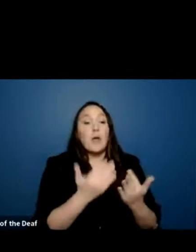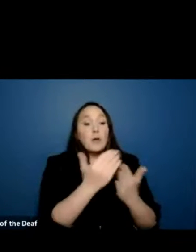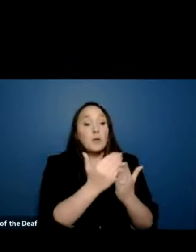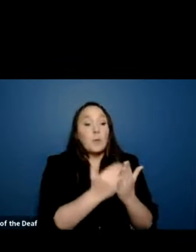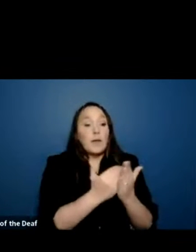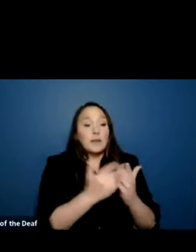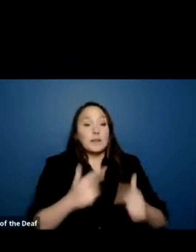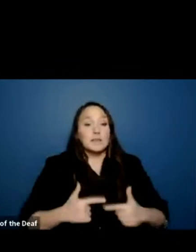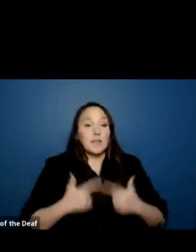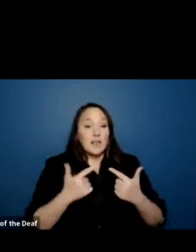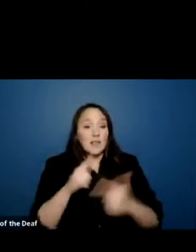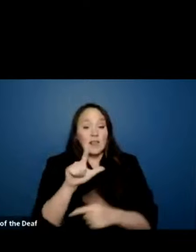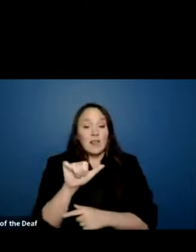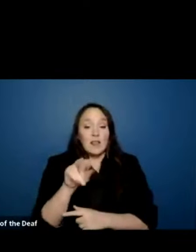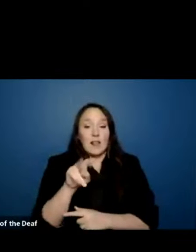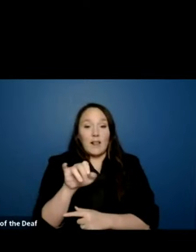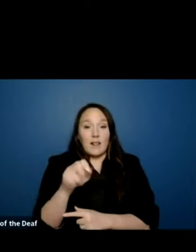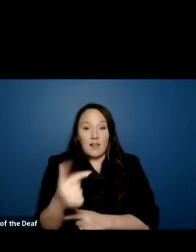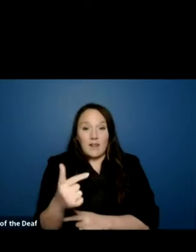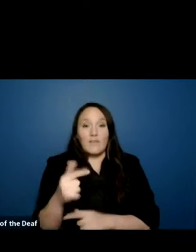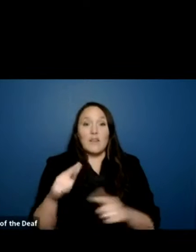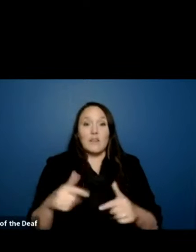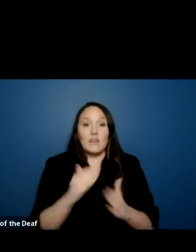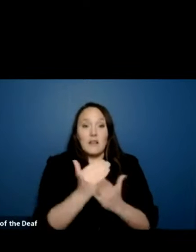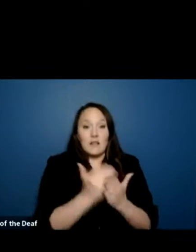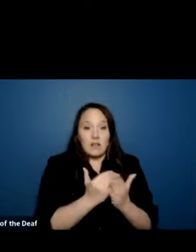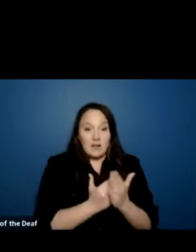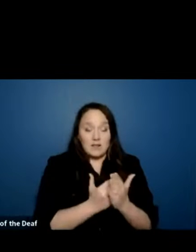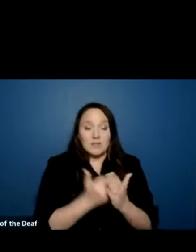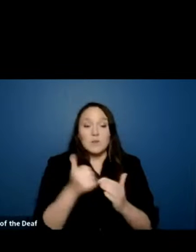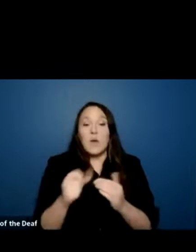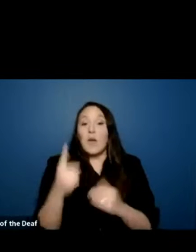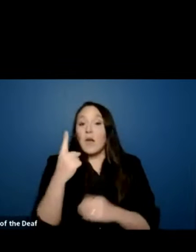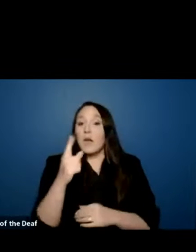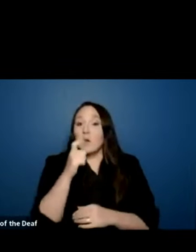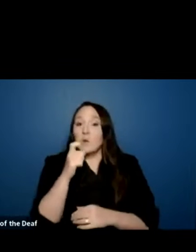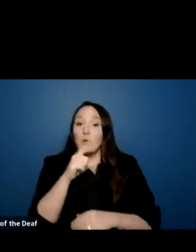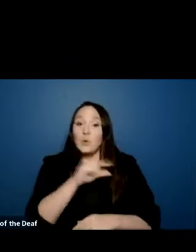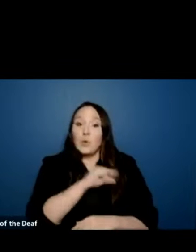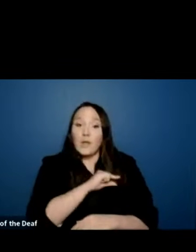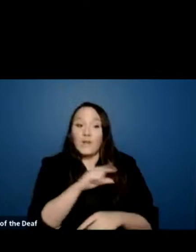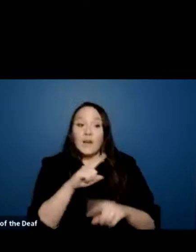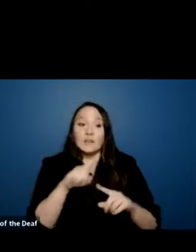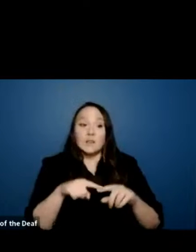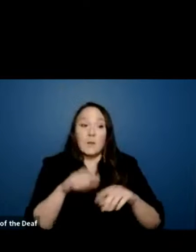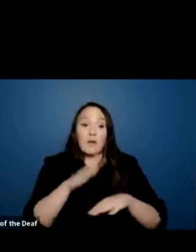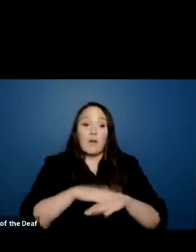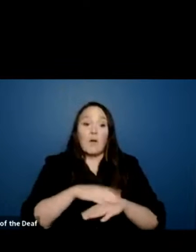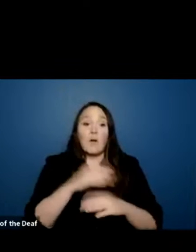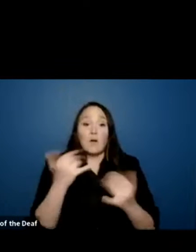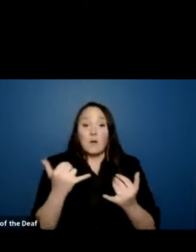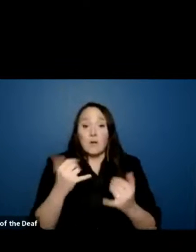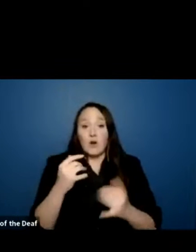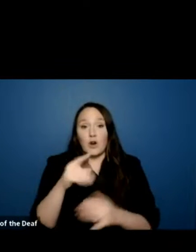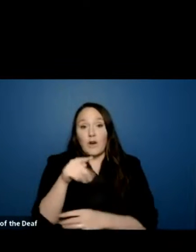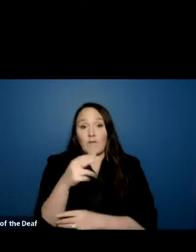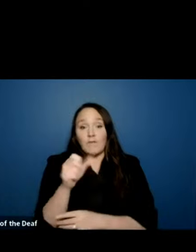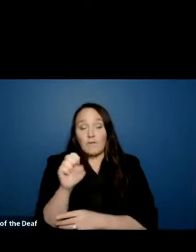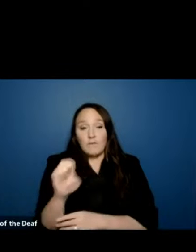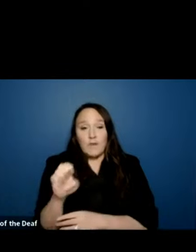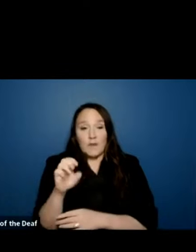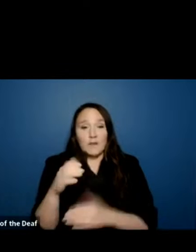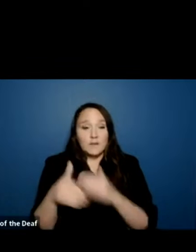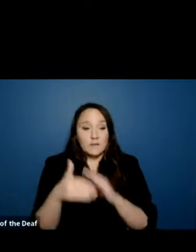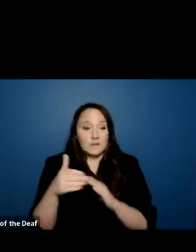living list, and what that means is that anyone who qualifies based on current phase requirements can sign up for our wait list at any